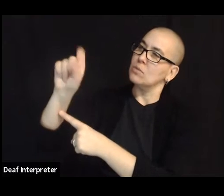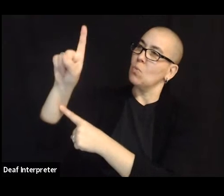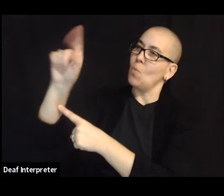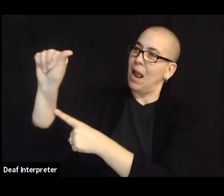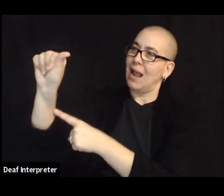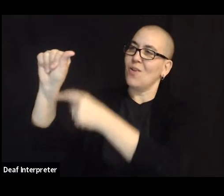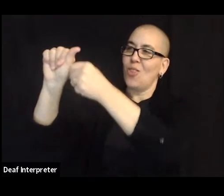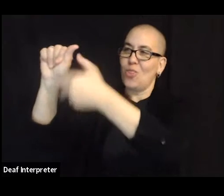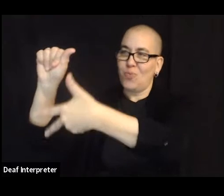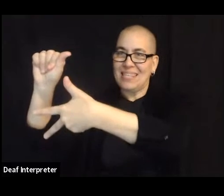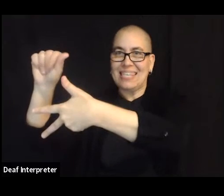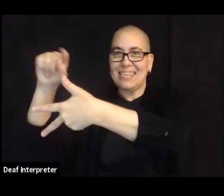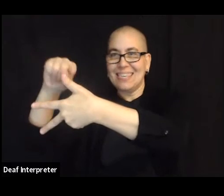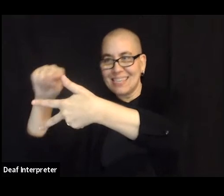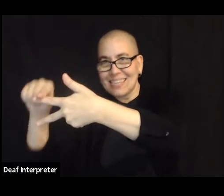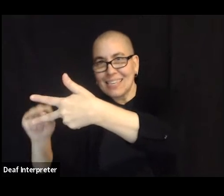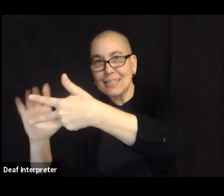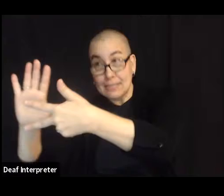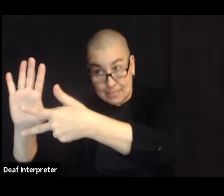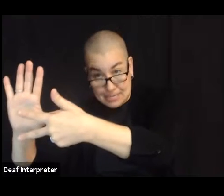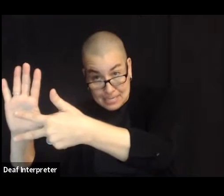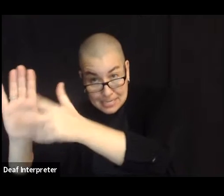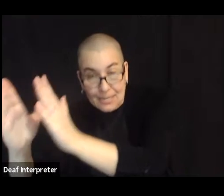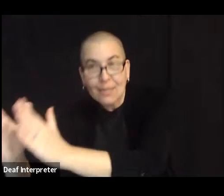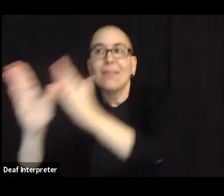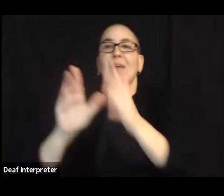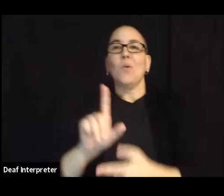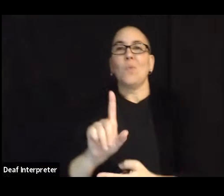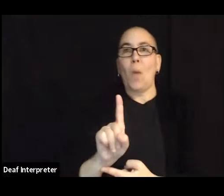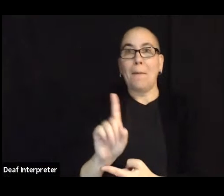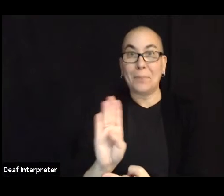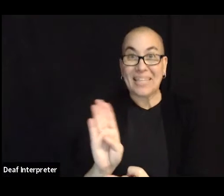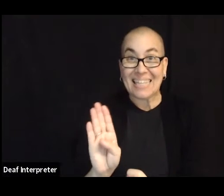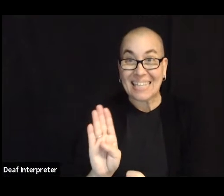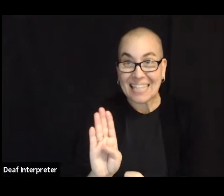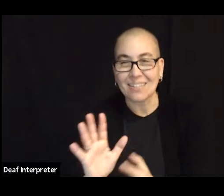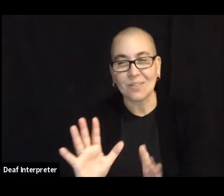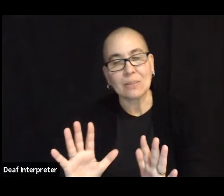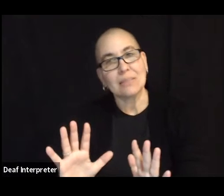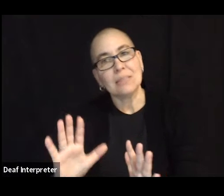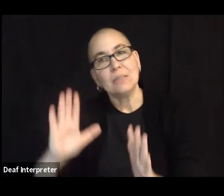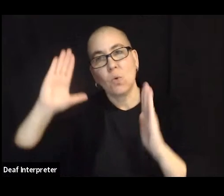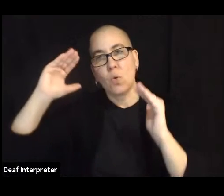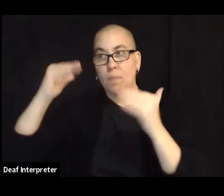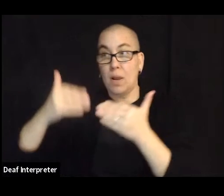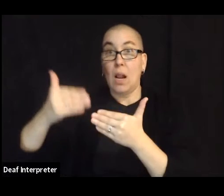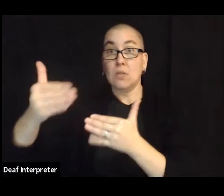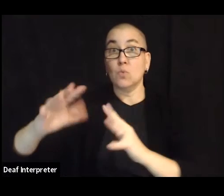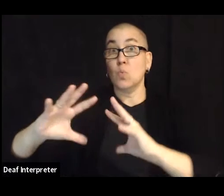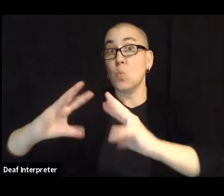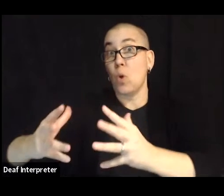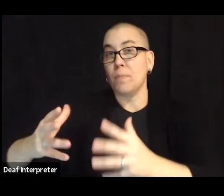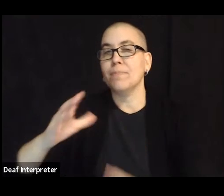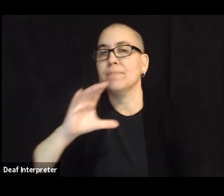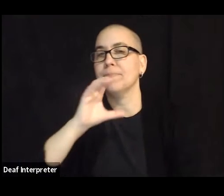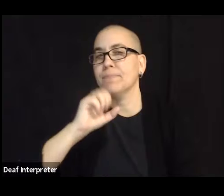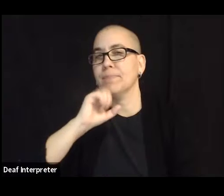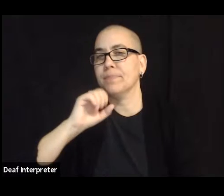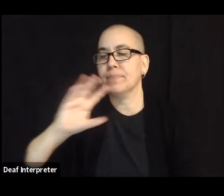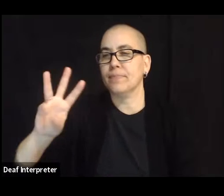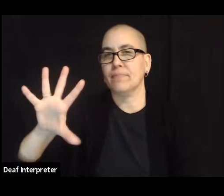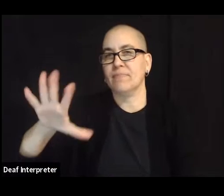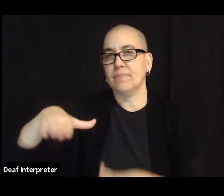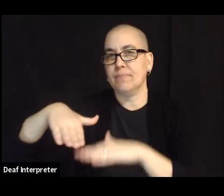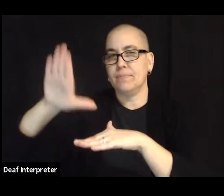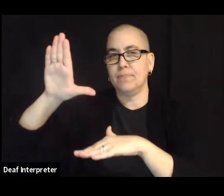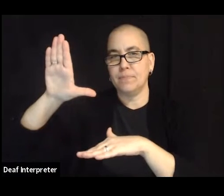be eligible. We expect that the next group will include people whose age puts them at higher risk for serious complications if they